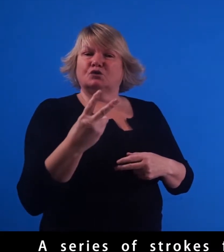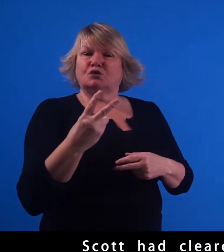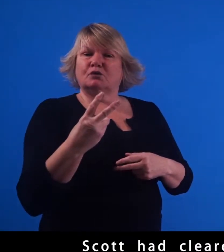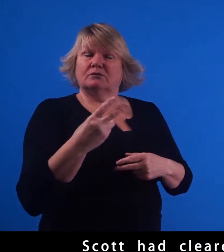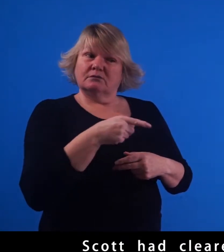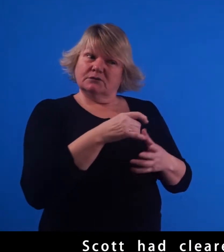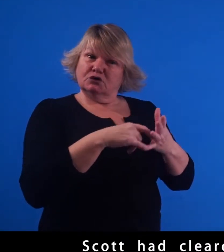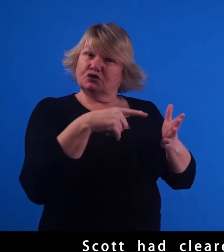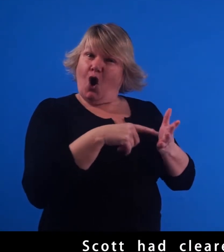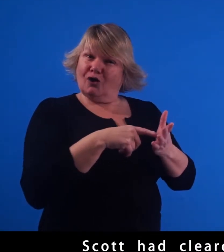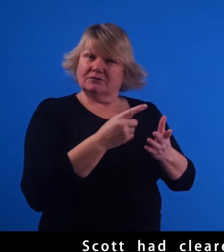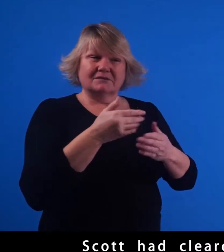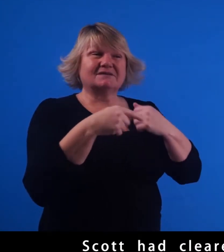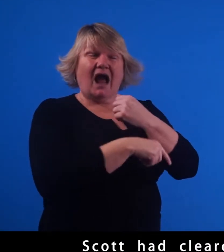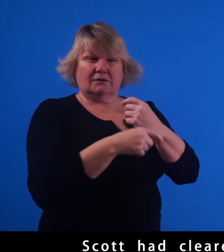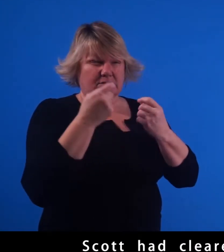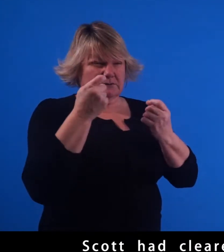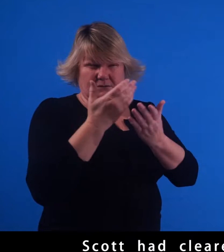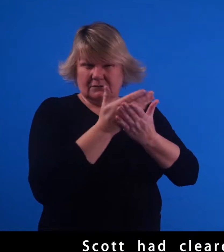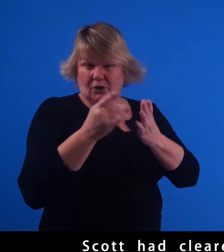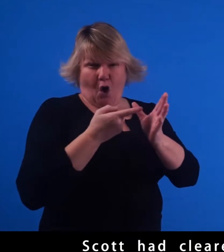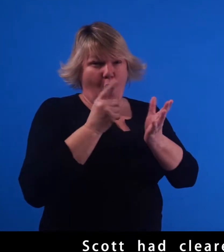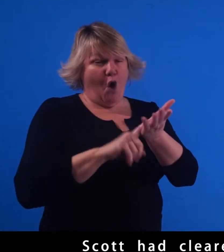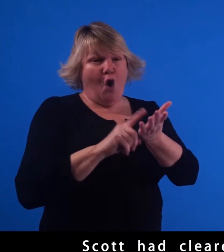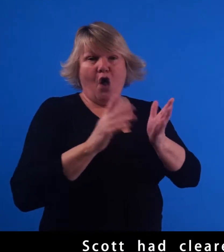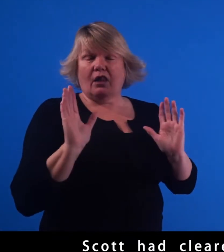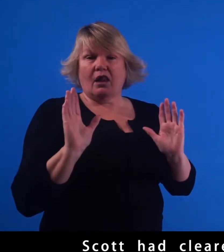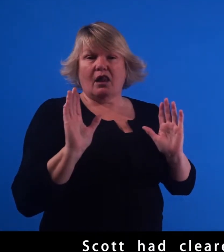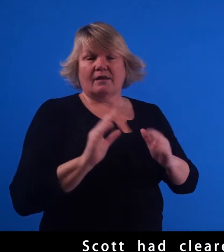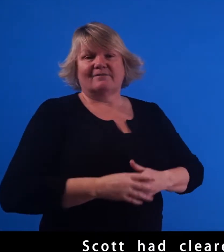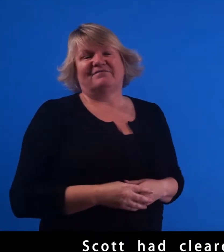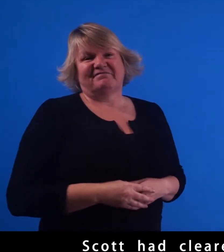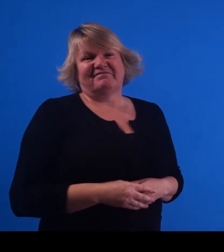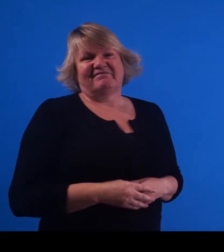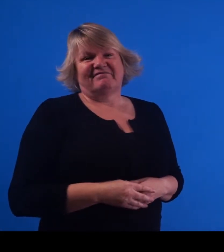1832, Scott had cleared nearly all his debt.